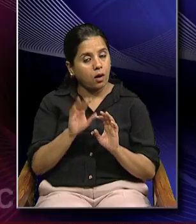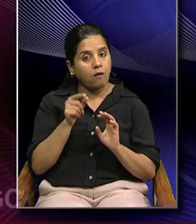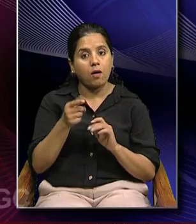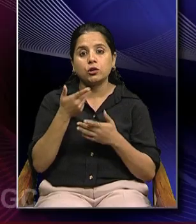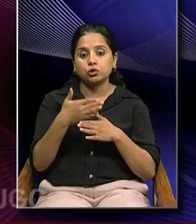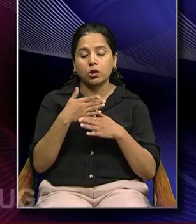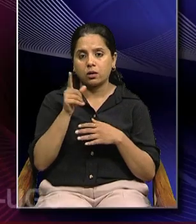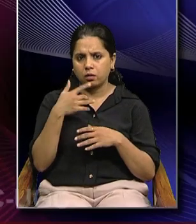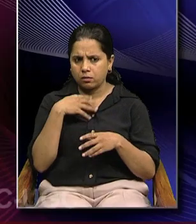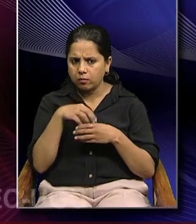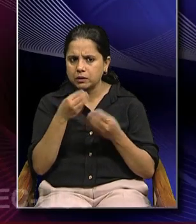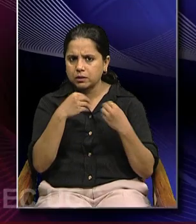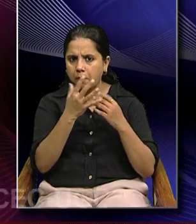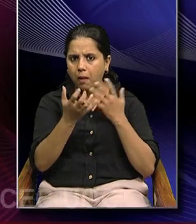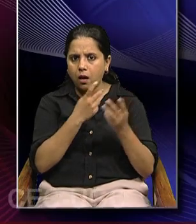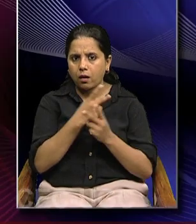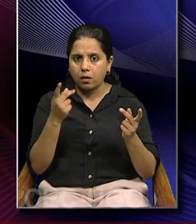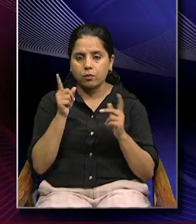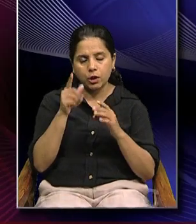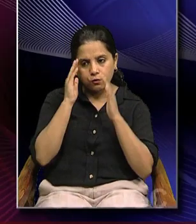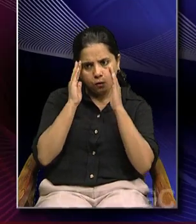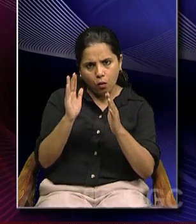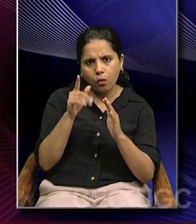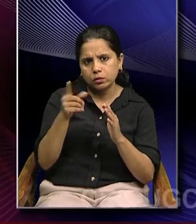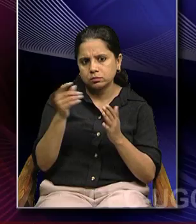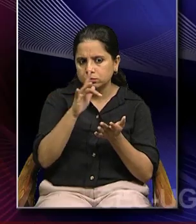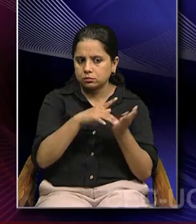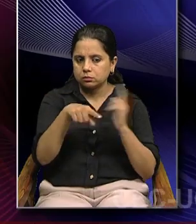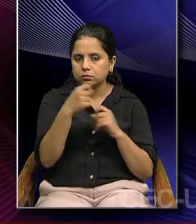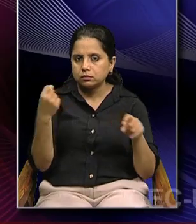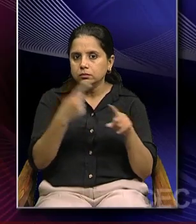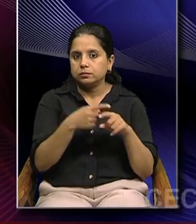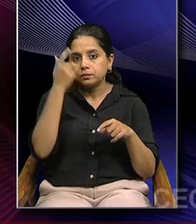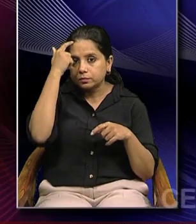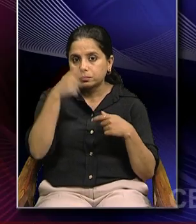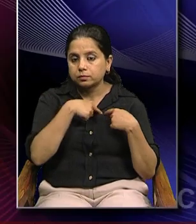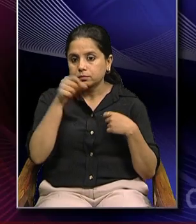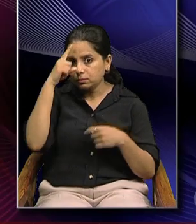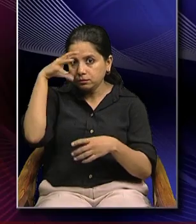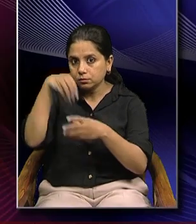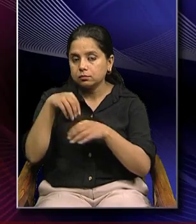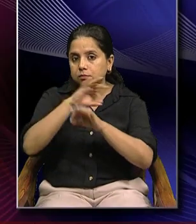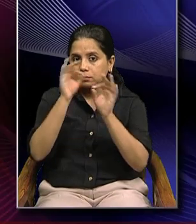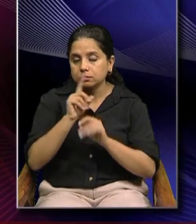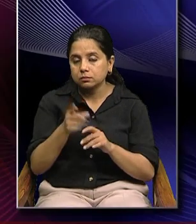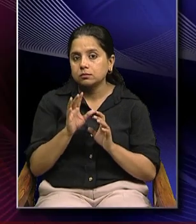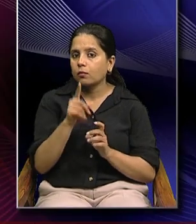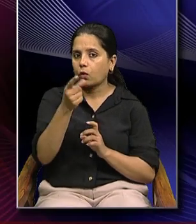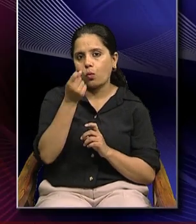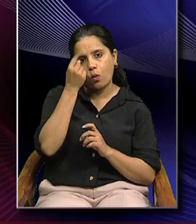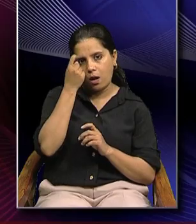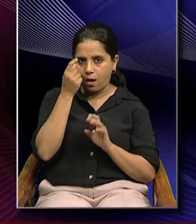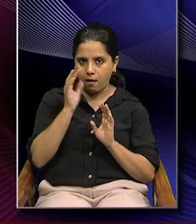to actually focus on those netizens to occupy some place in mind and heart of your customers. We all understand